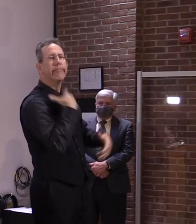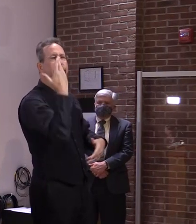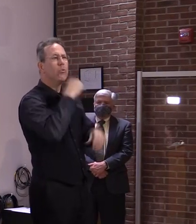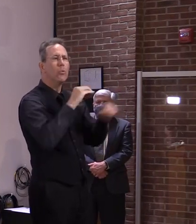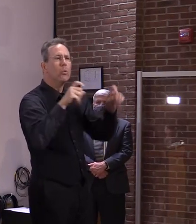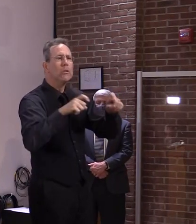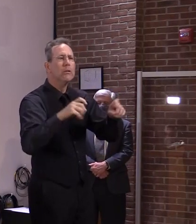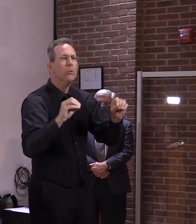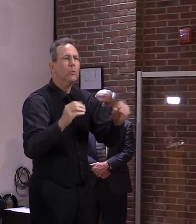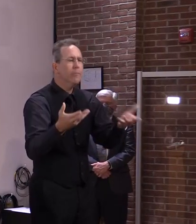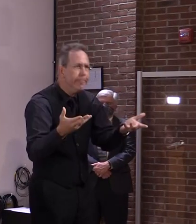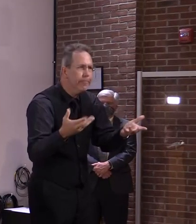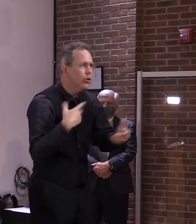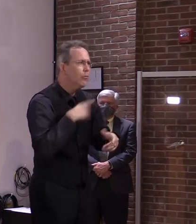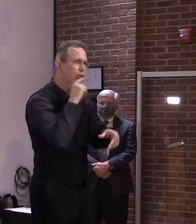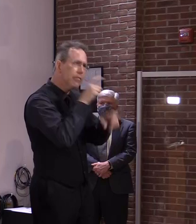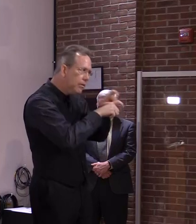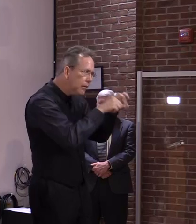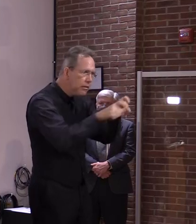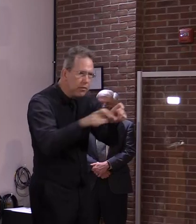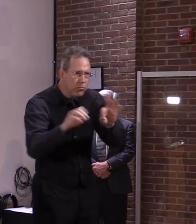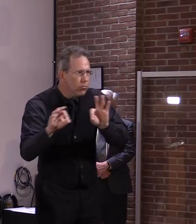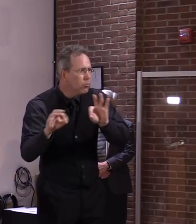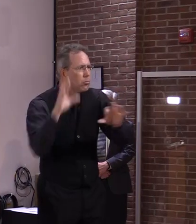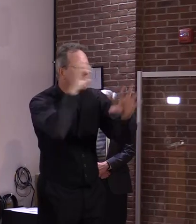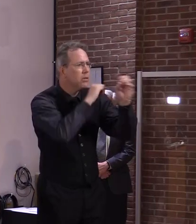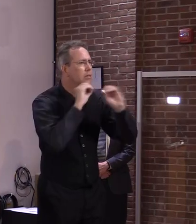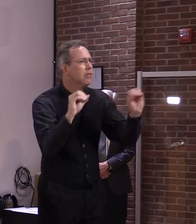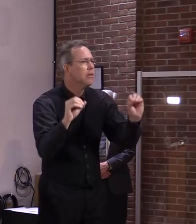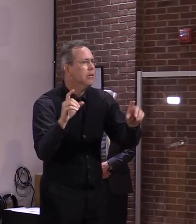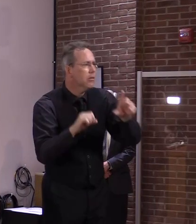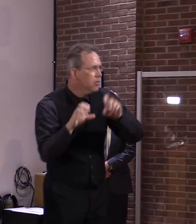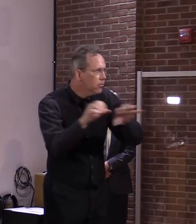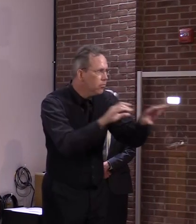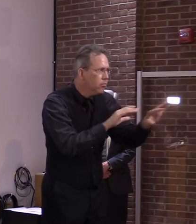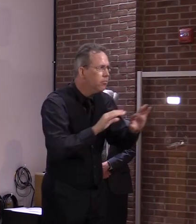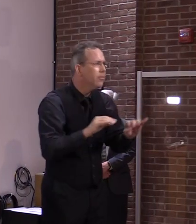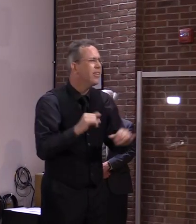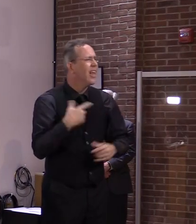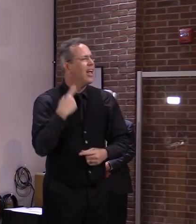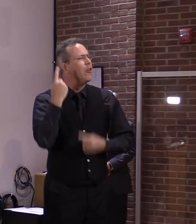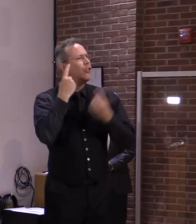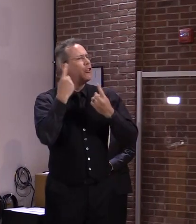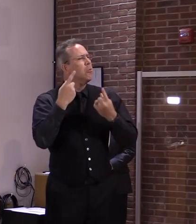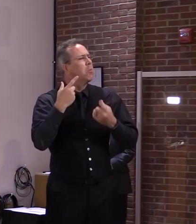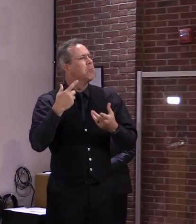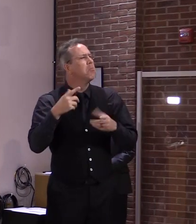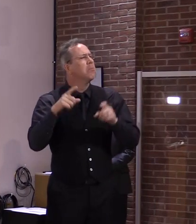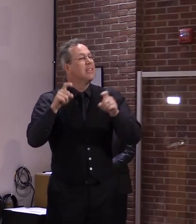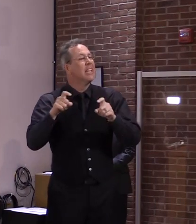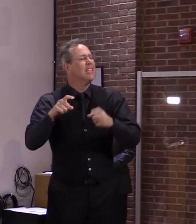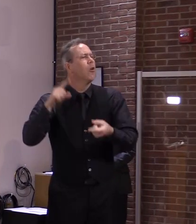it is appropriate to decrease surveillance testing in groups that have very high vaccination rates, because I don't think that's a wise use